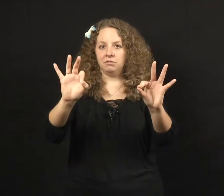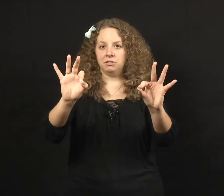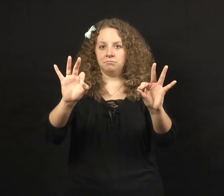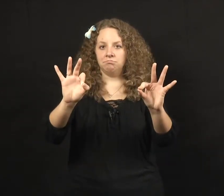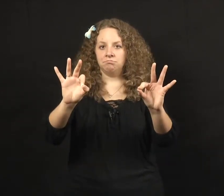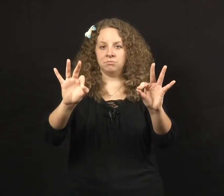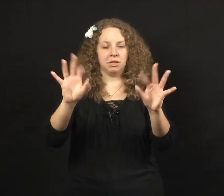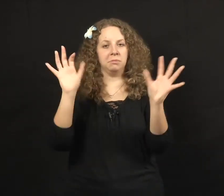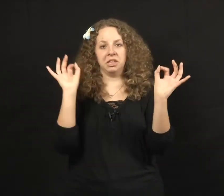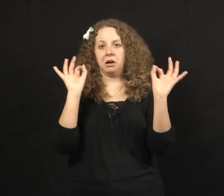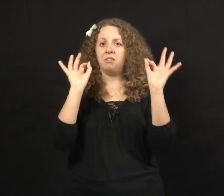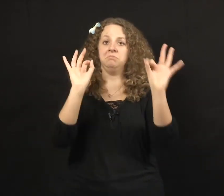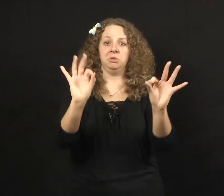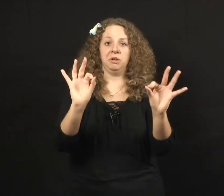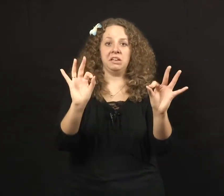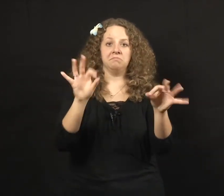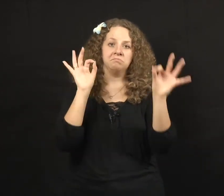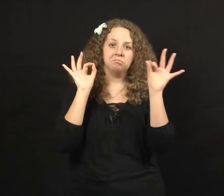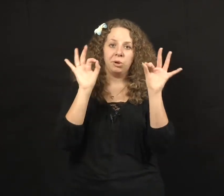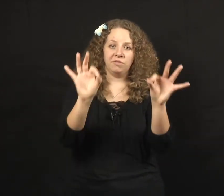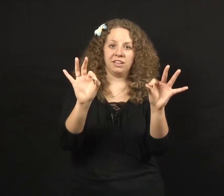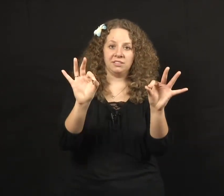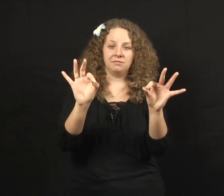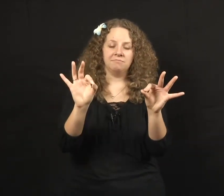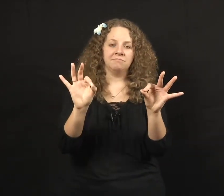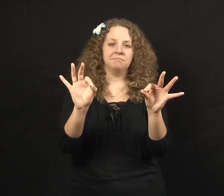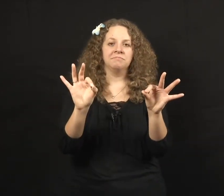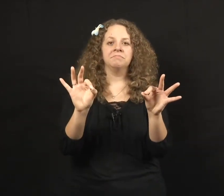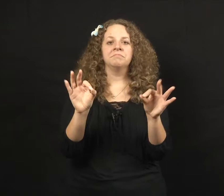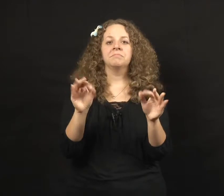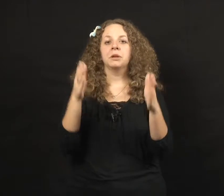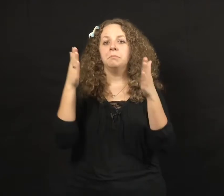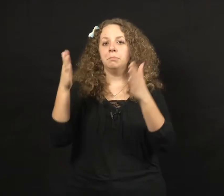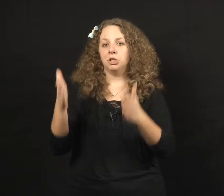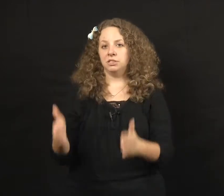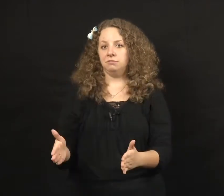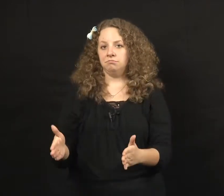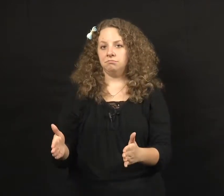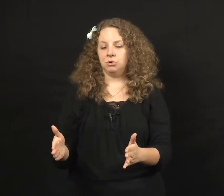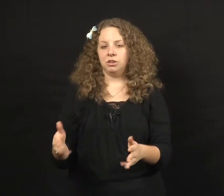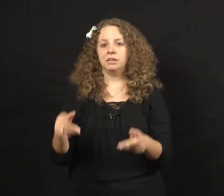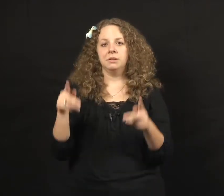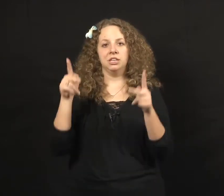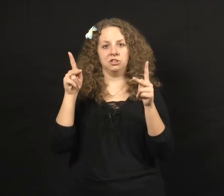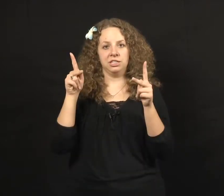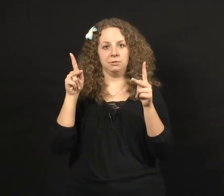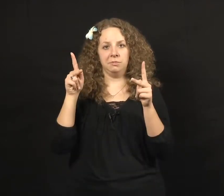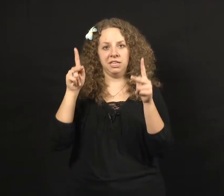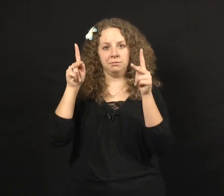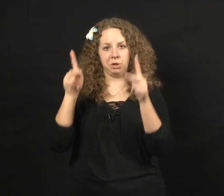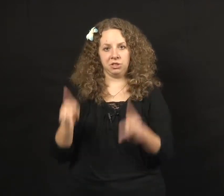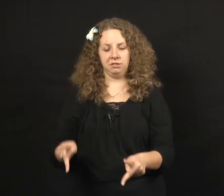perfect, it can be like, oh, great, perfect. Person, or it can be initialized with P as person.